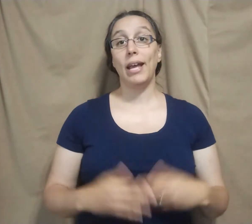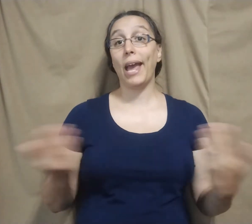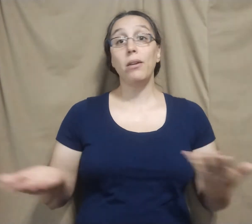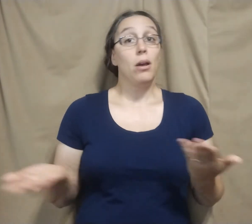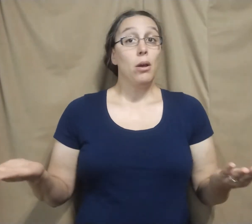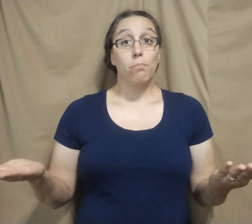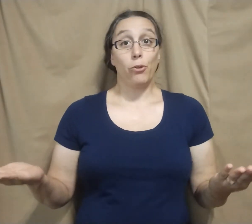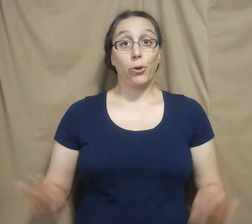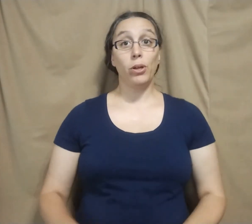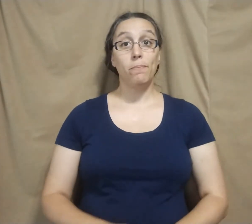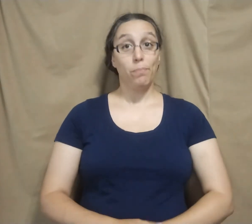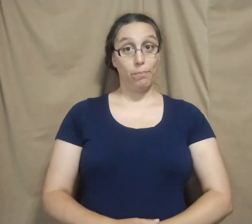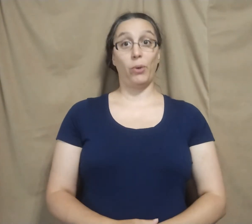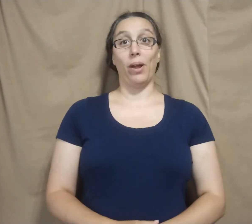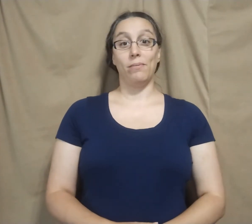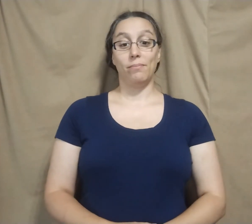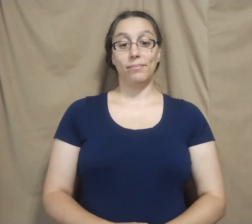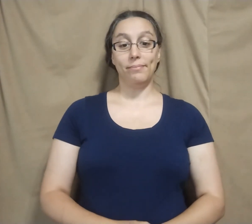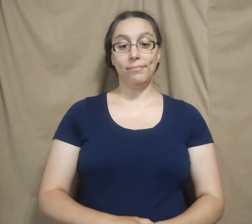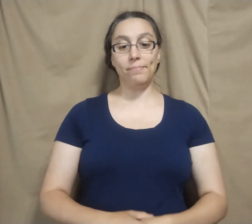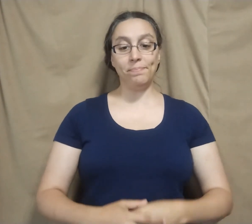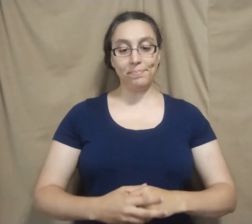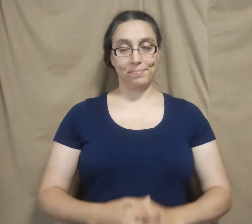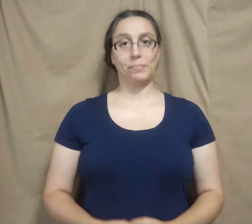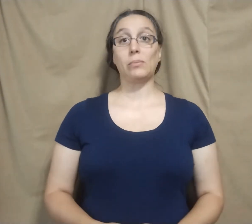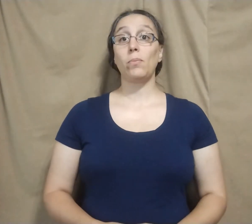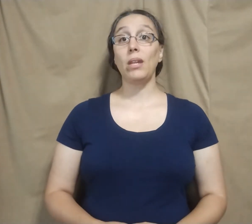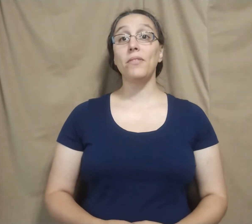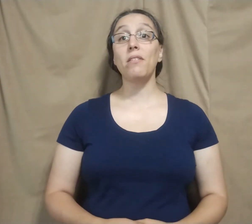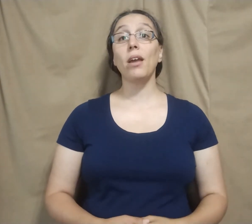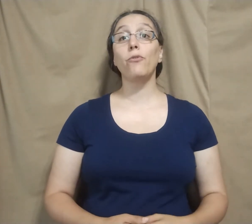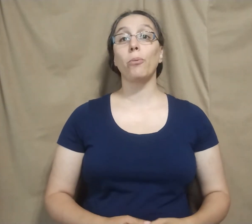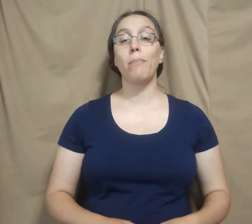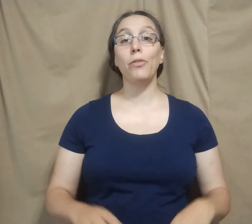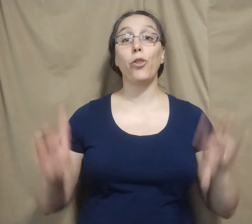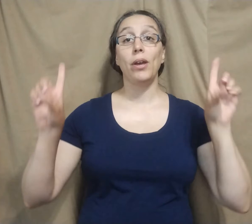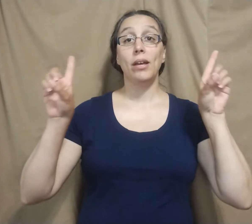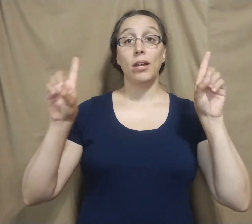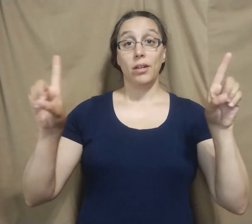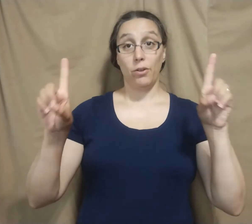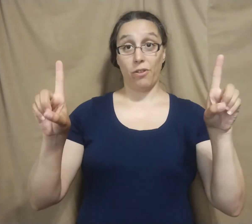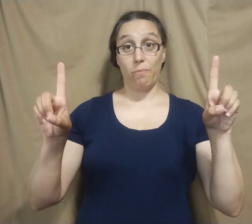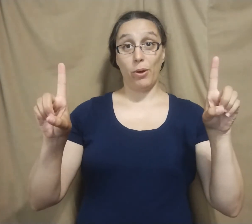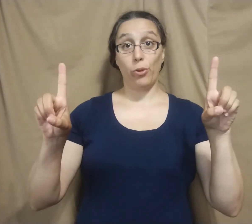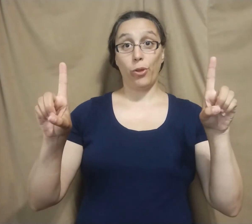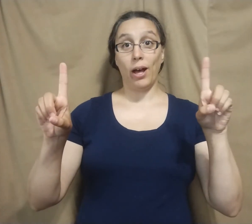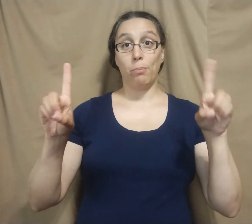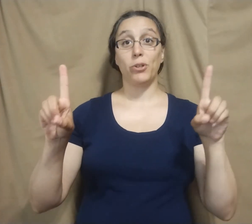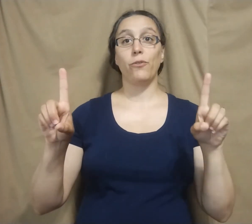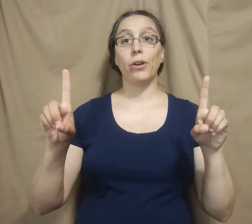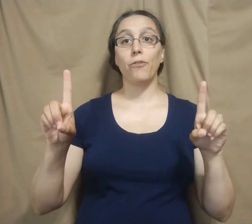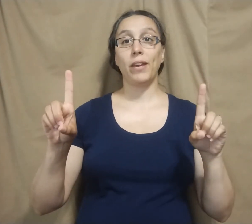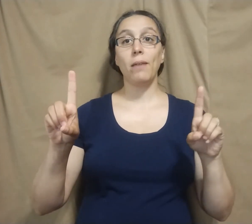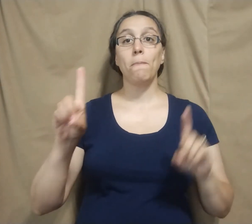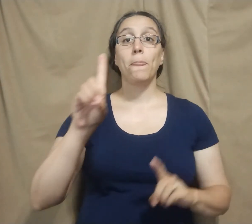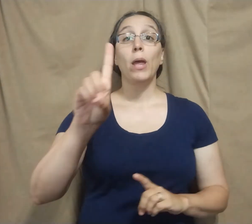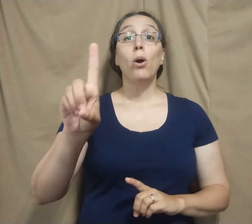Again, both are good. Pick one. The sign for month uses both pointer fingers again. Hold